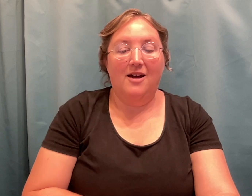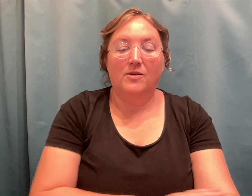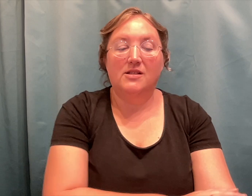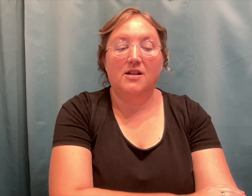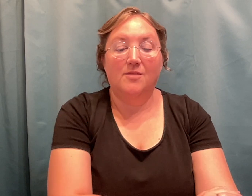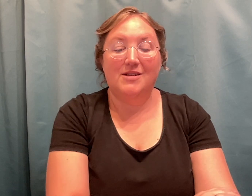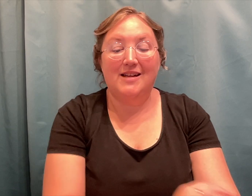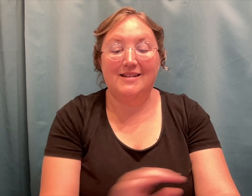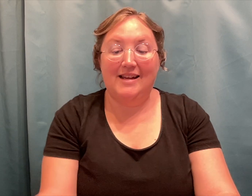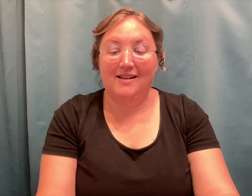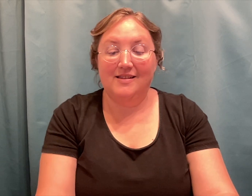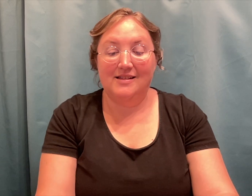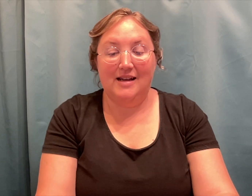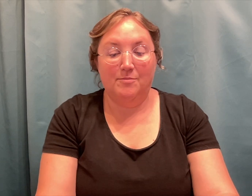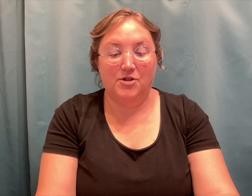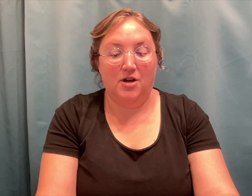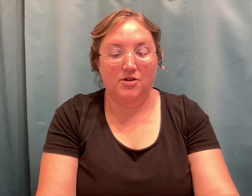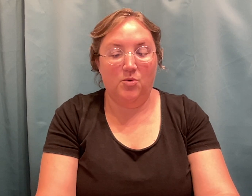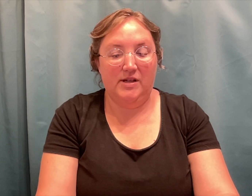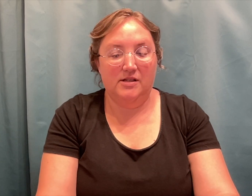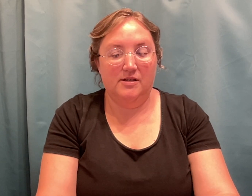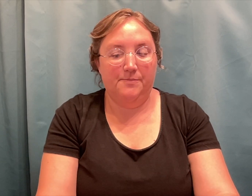Now it's time to take the snapshot quiz.